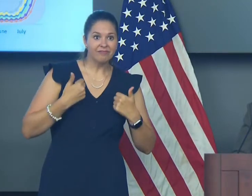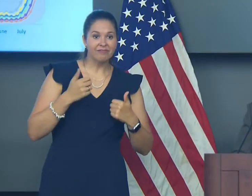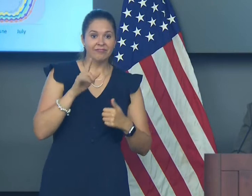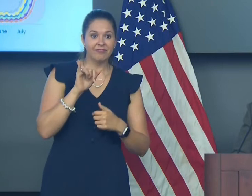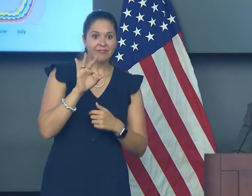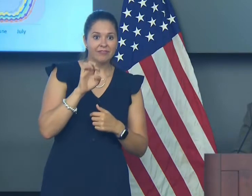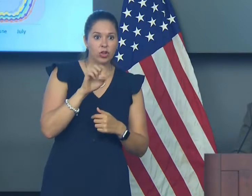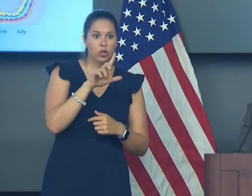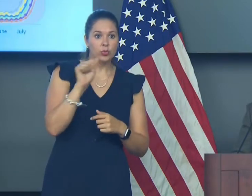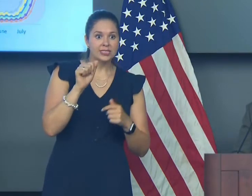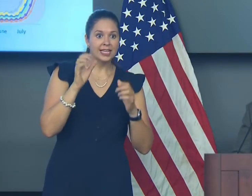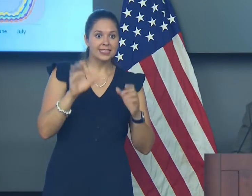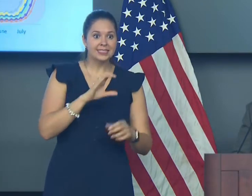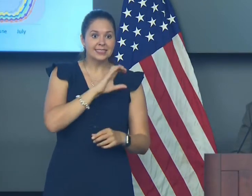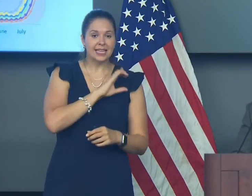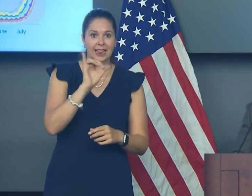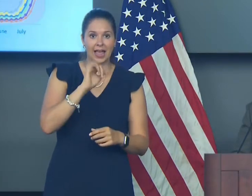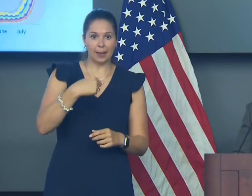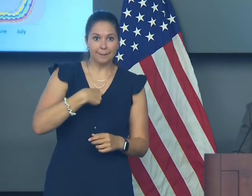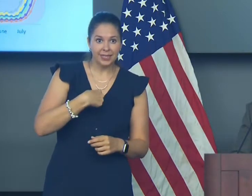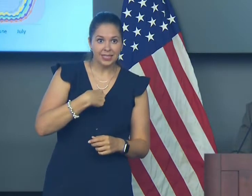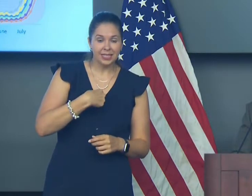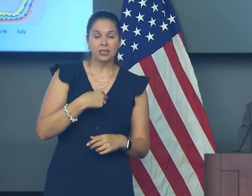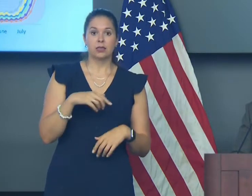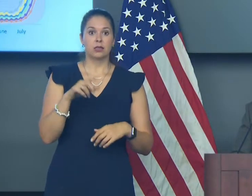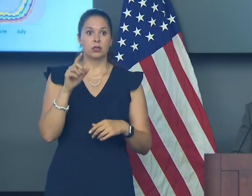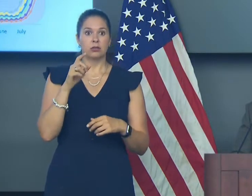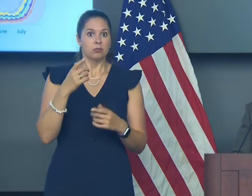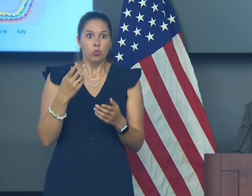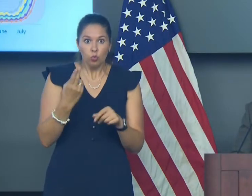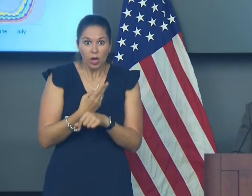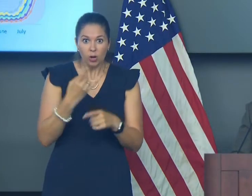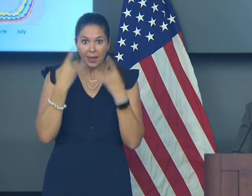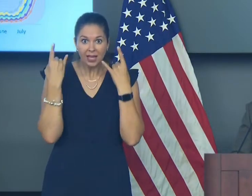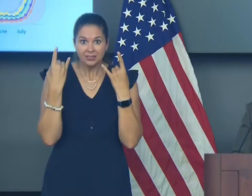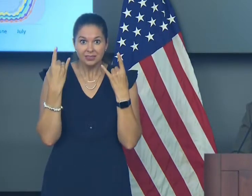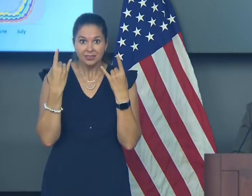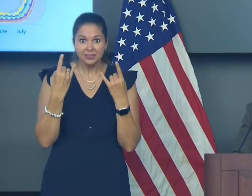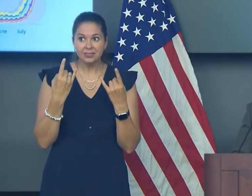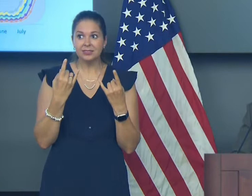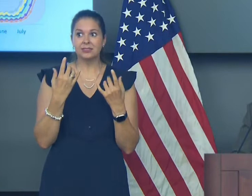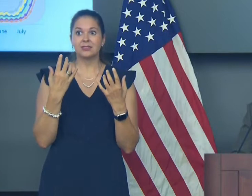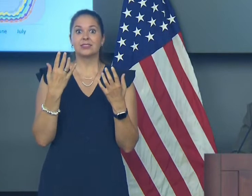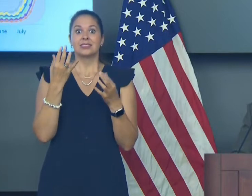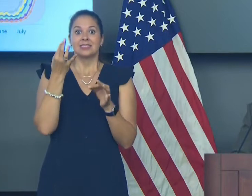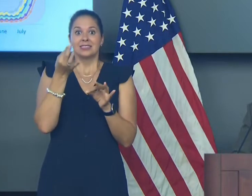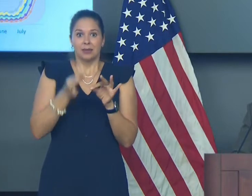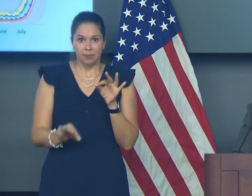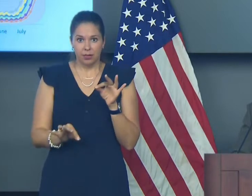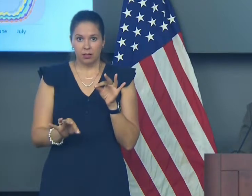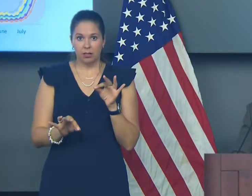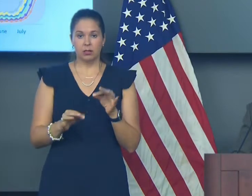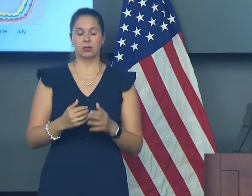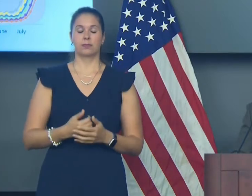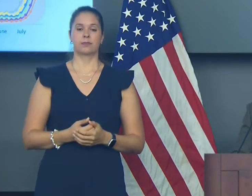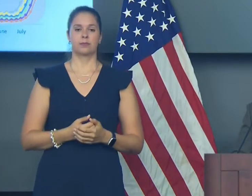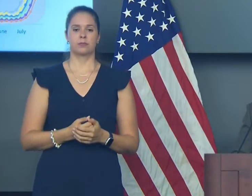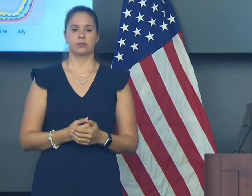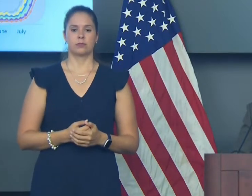Louisiana citizen like I am, wear your mask. It's very, very simple.